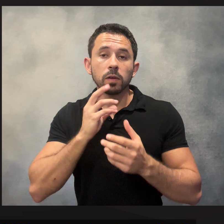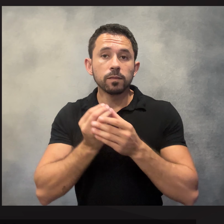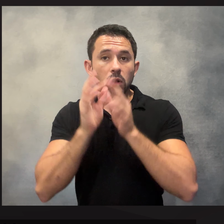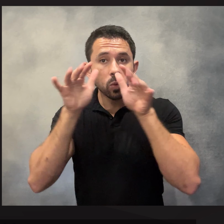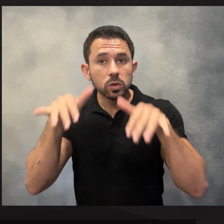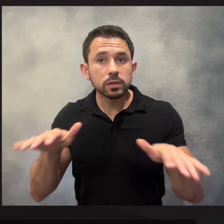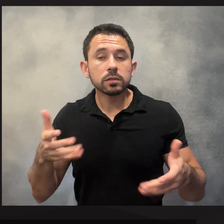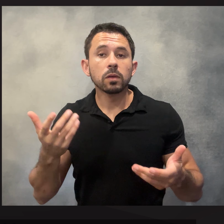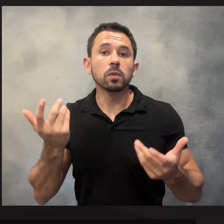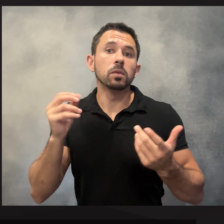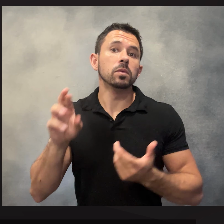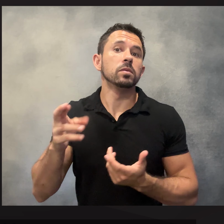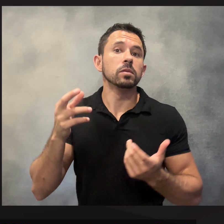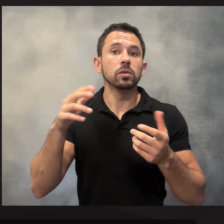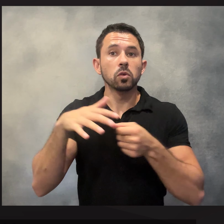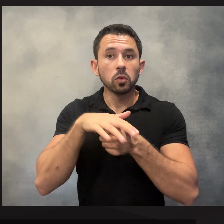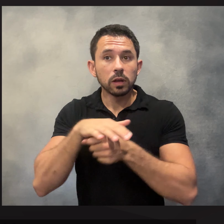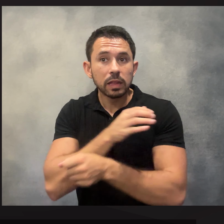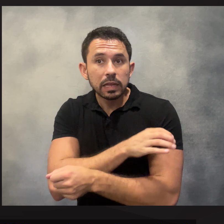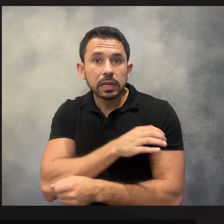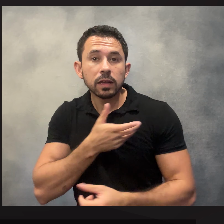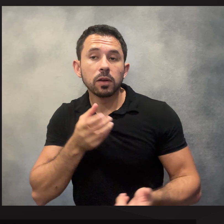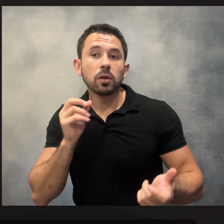even your favorite park.